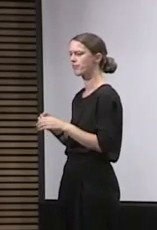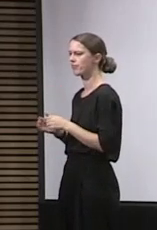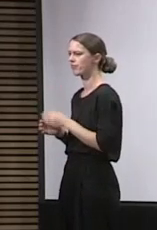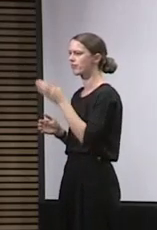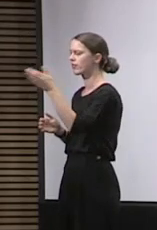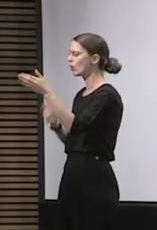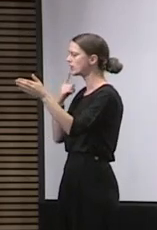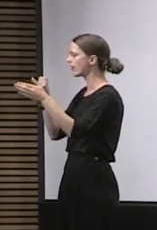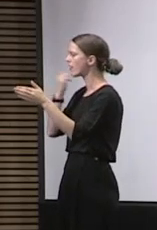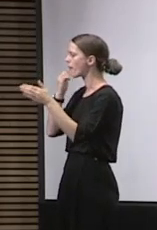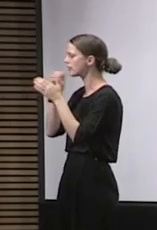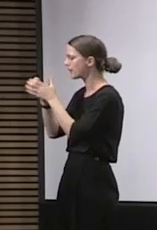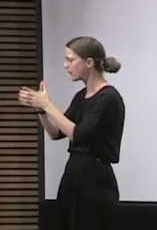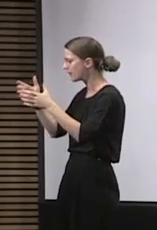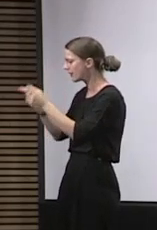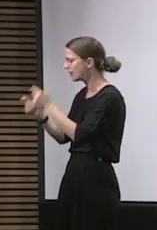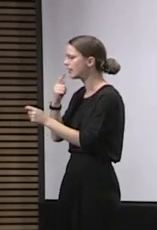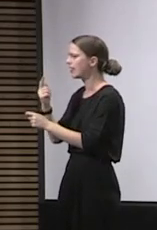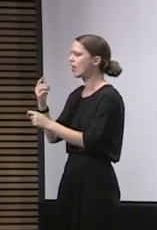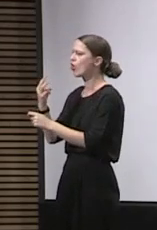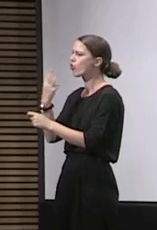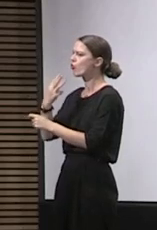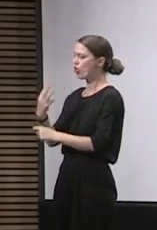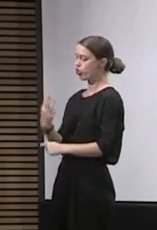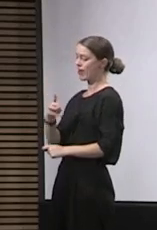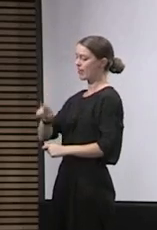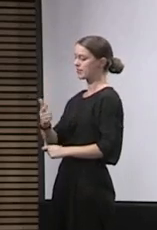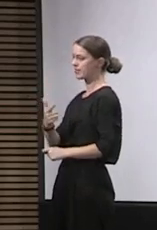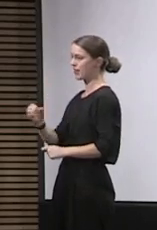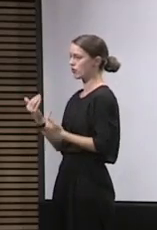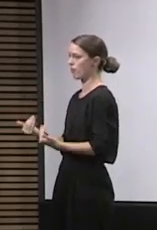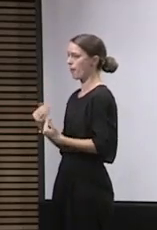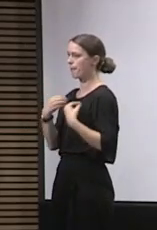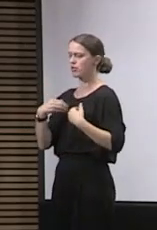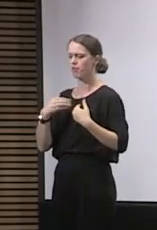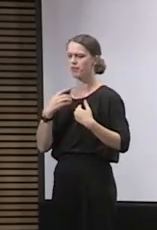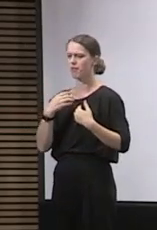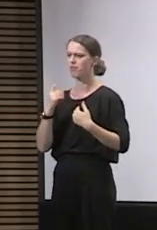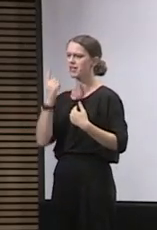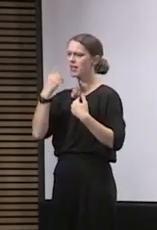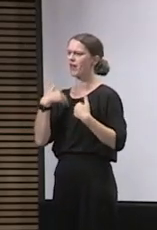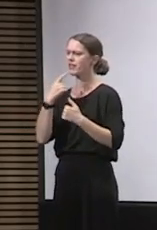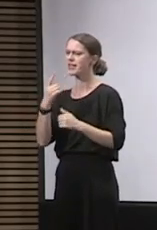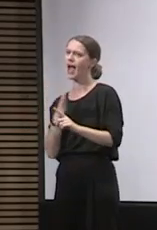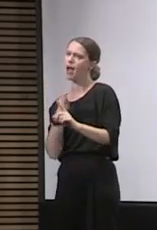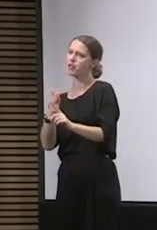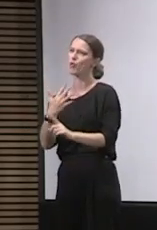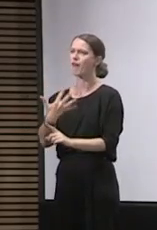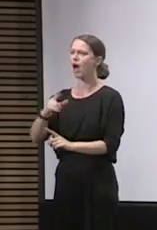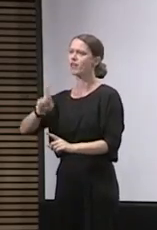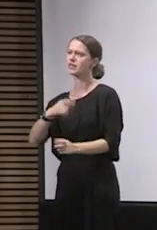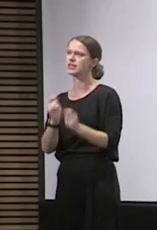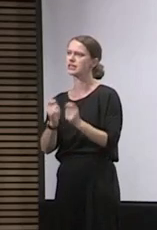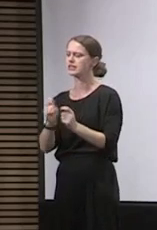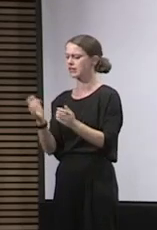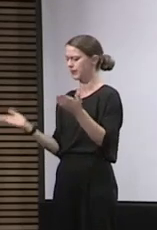the testing, you said that you're at about 3,700 at the moment. Minister of Health this morning said that they were aiming to get that to about 5,000.